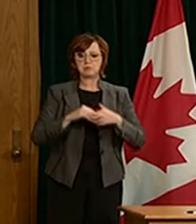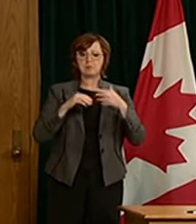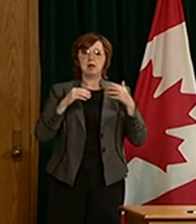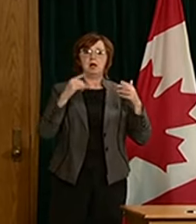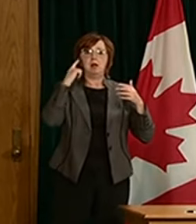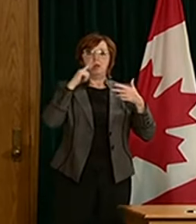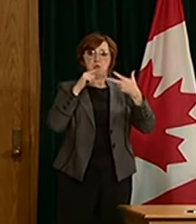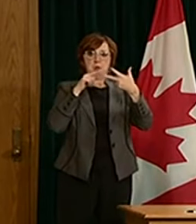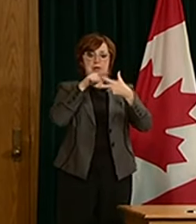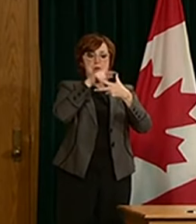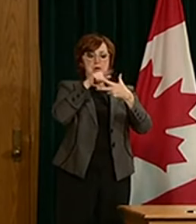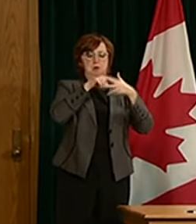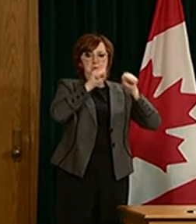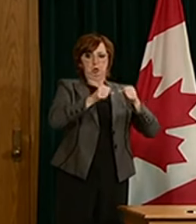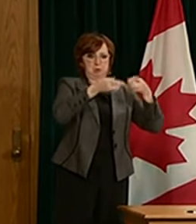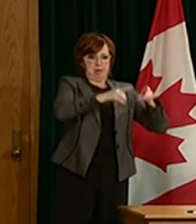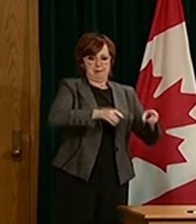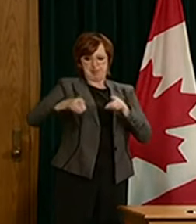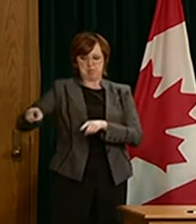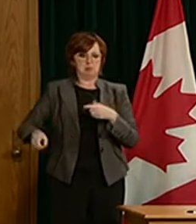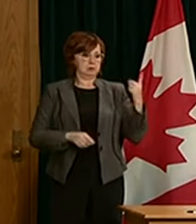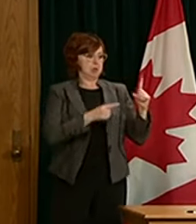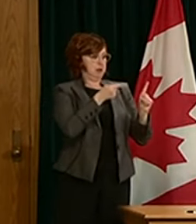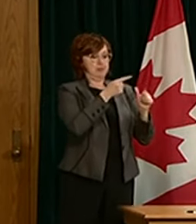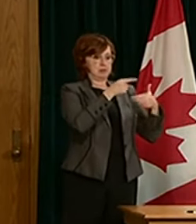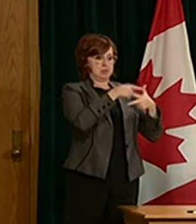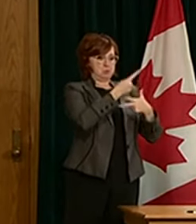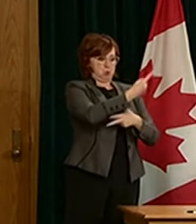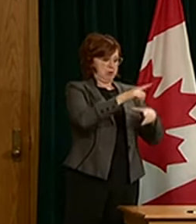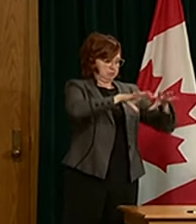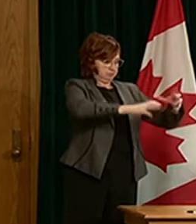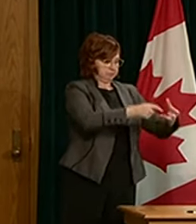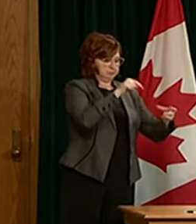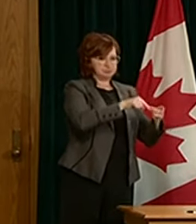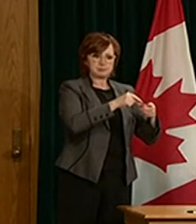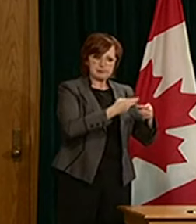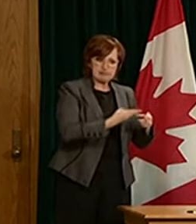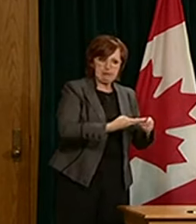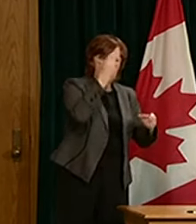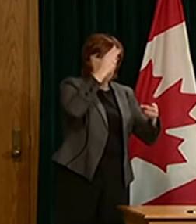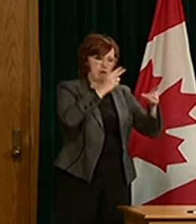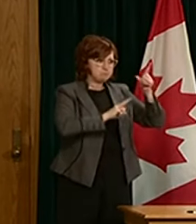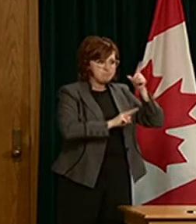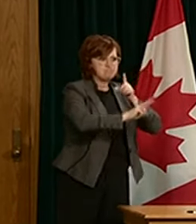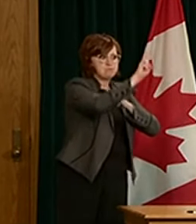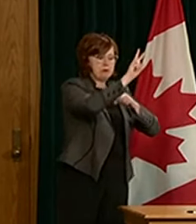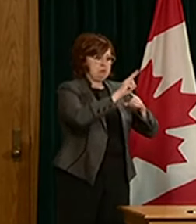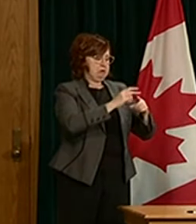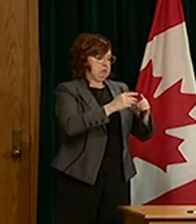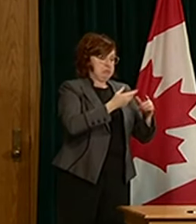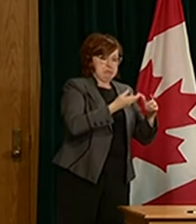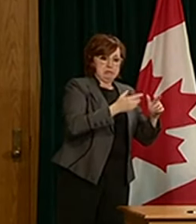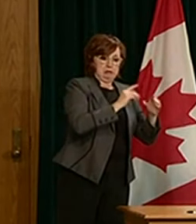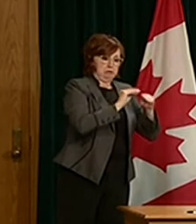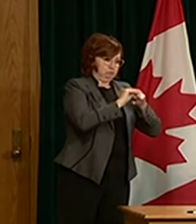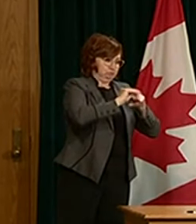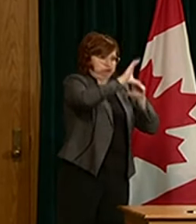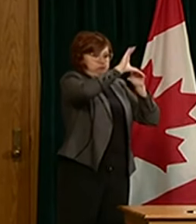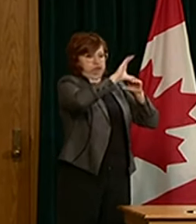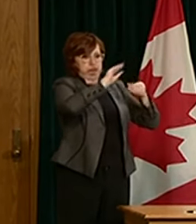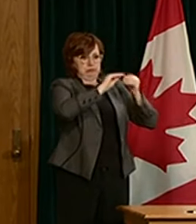chose to model out to show the high range was what we used a reproductive constant of